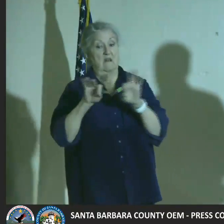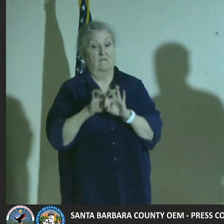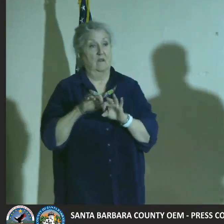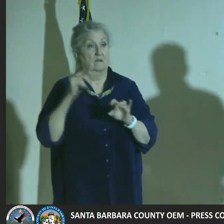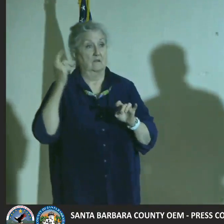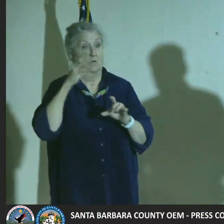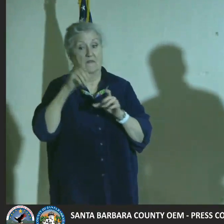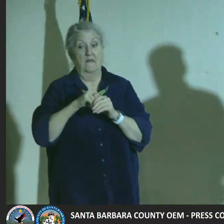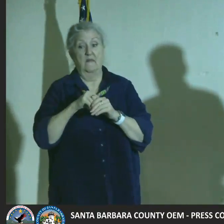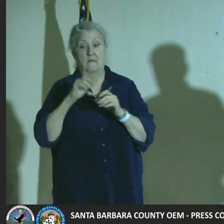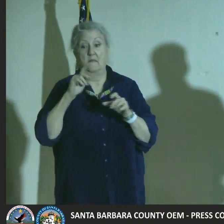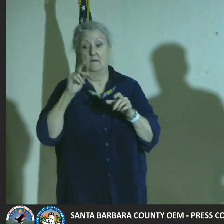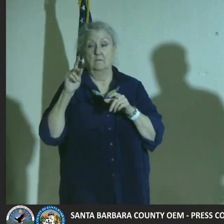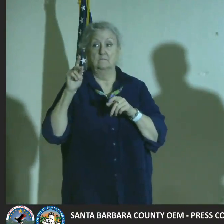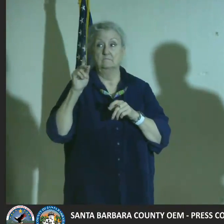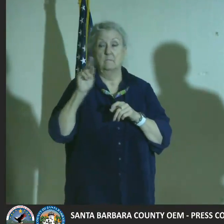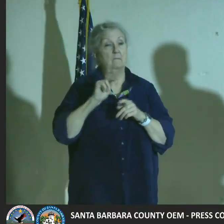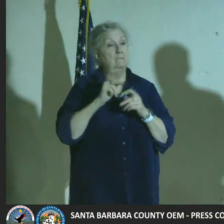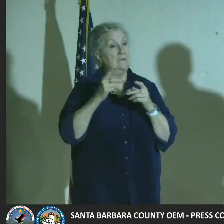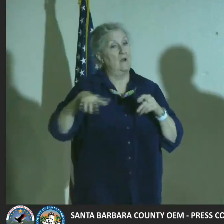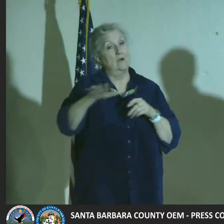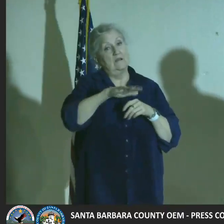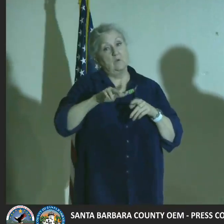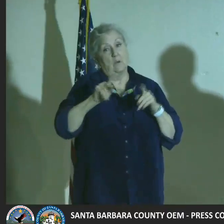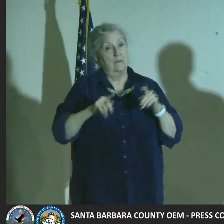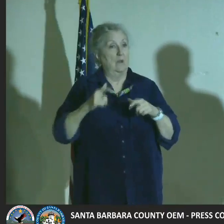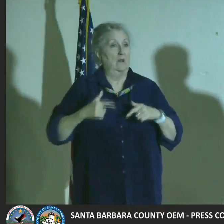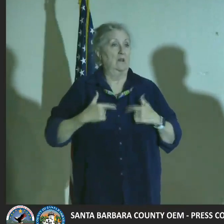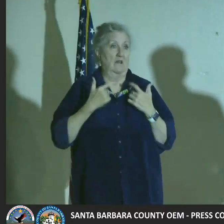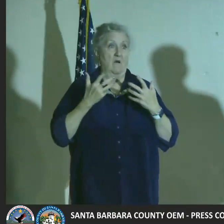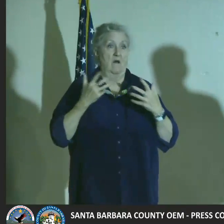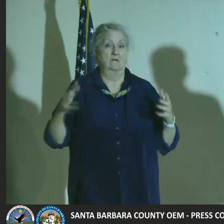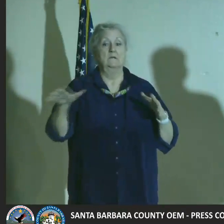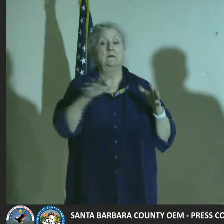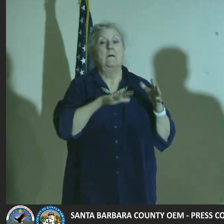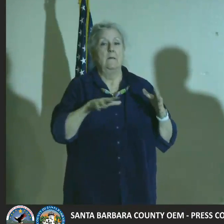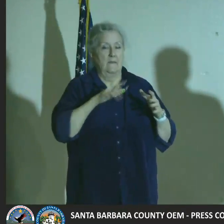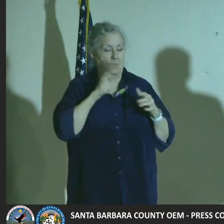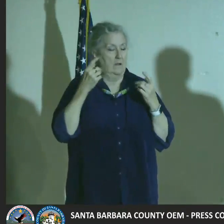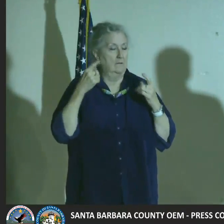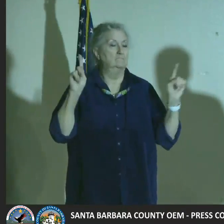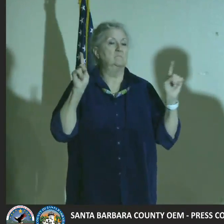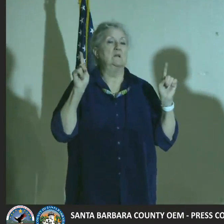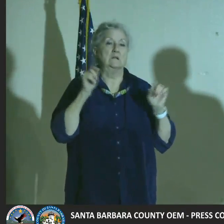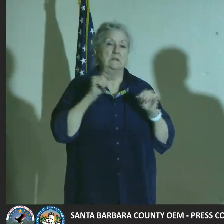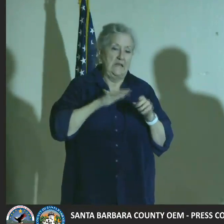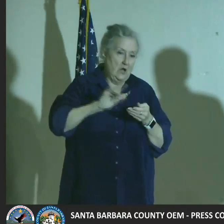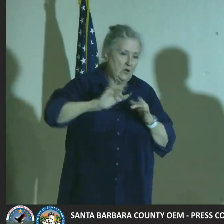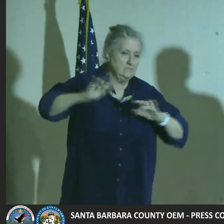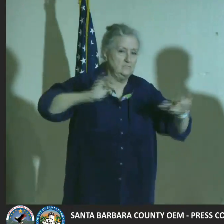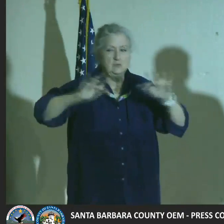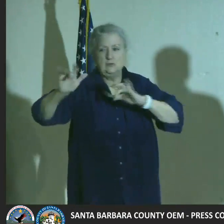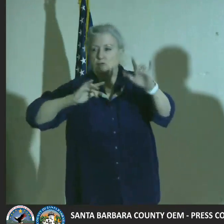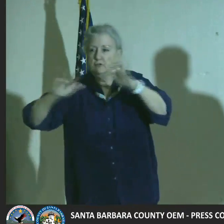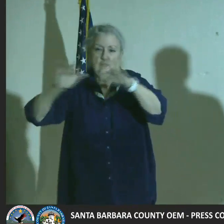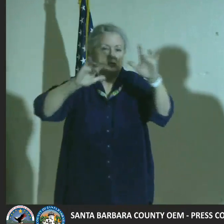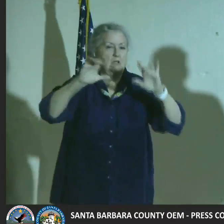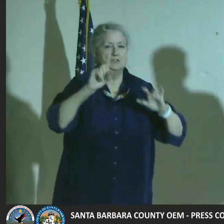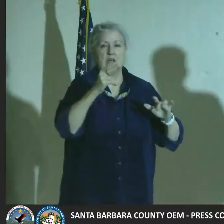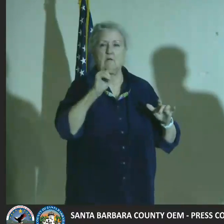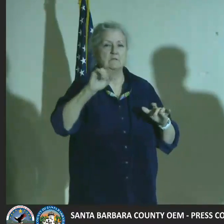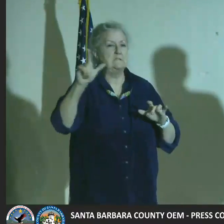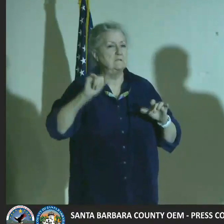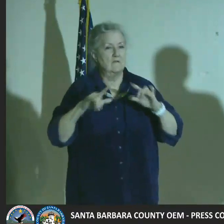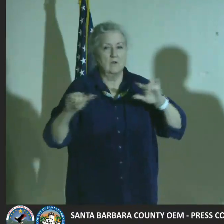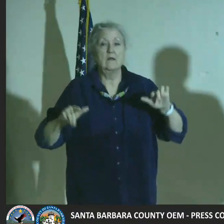within the populated areas. And with all the work that's been done to clear out the debris basins and the channels, and just